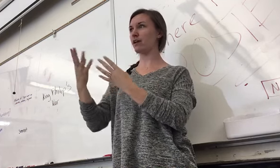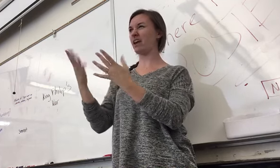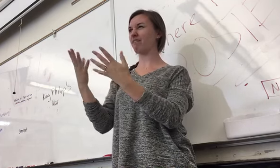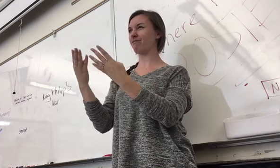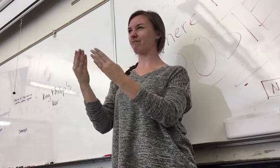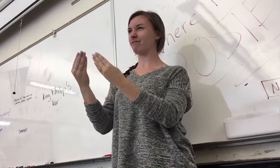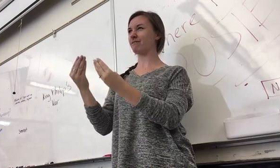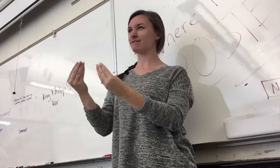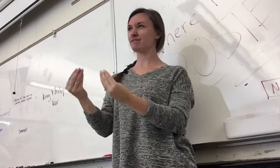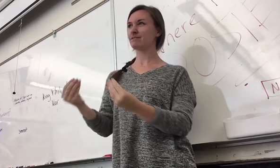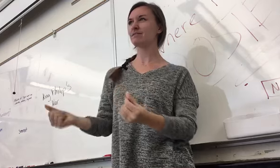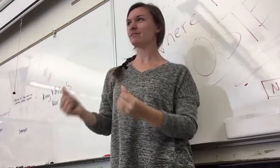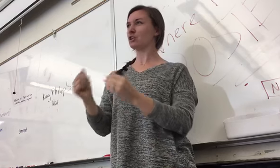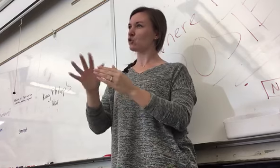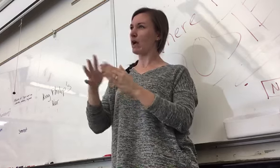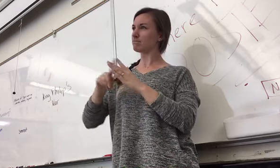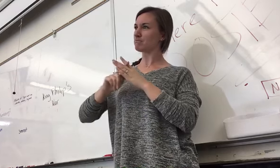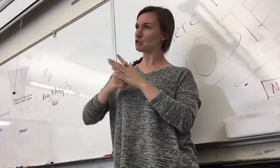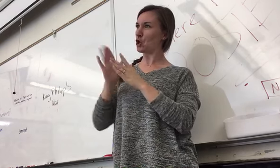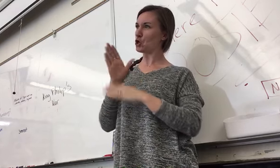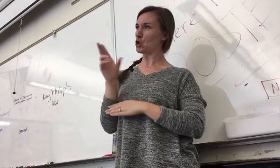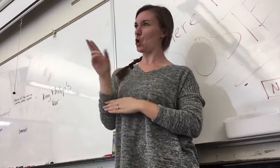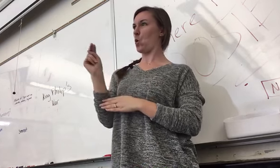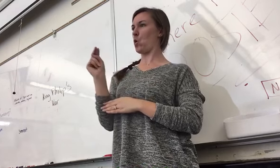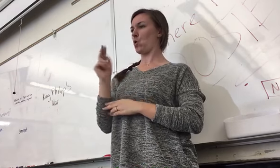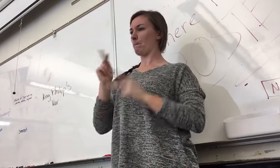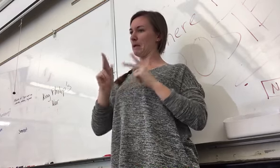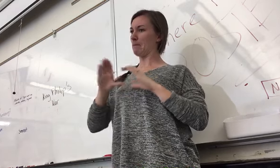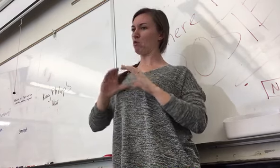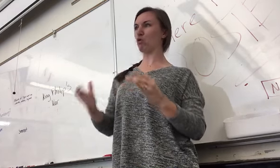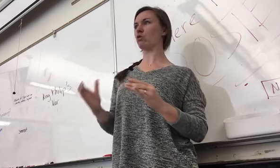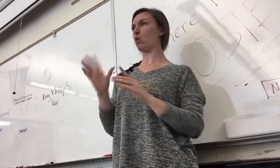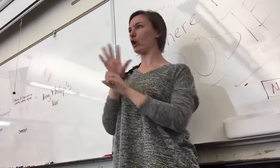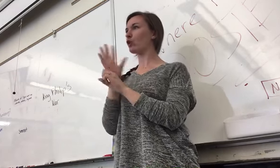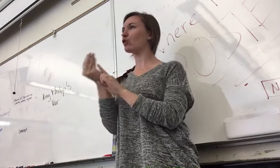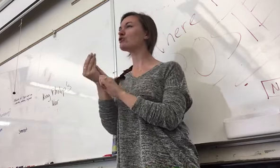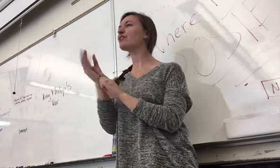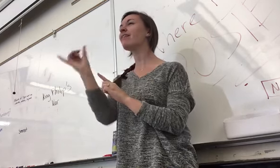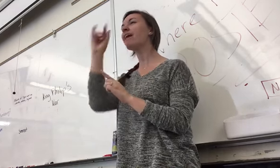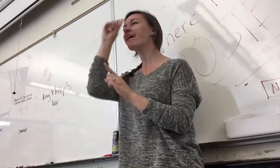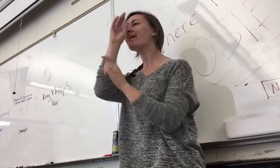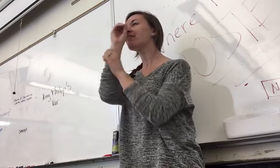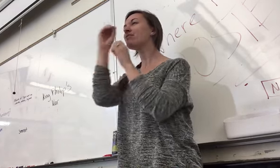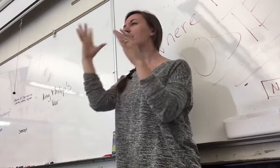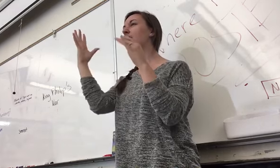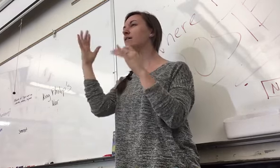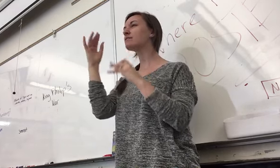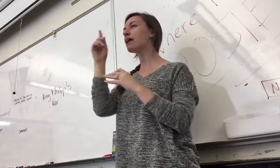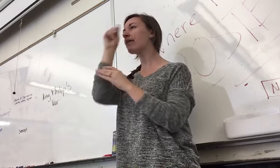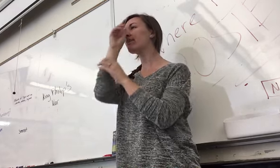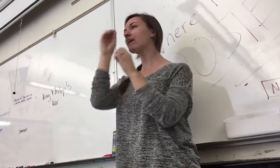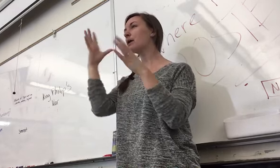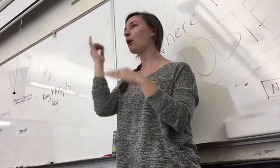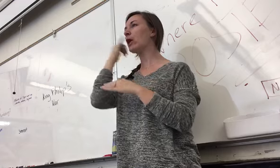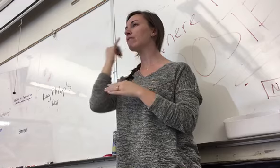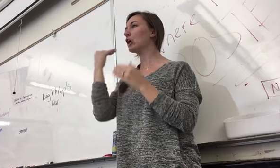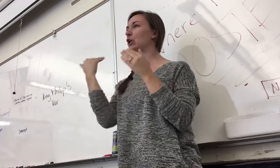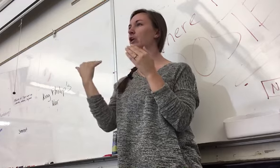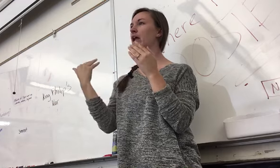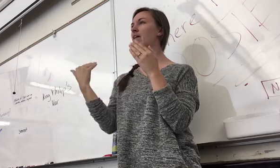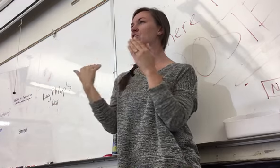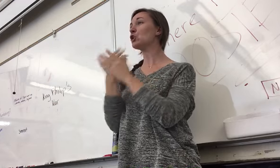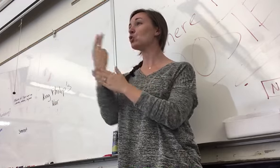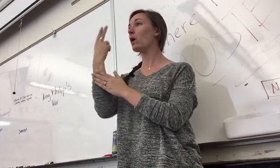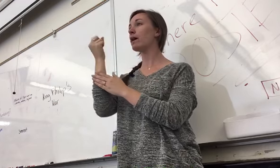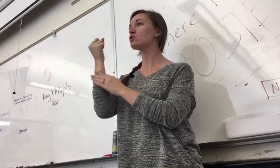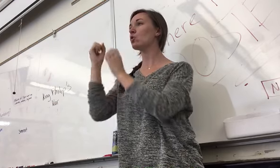people. So it's kind of like, for example, when a new high school is built, right? New high school is built, let's say right next to Skyline. A bunch